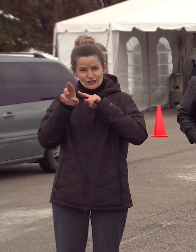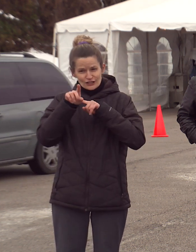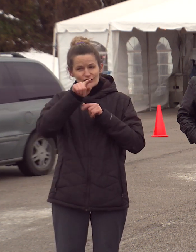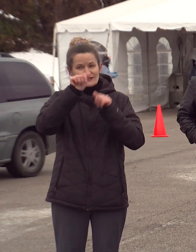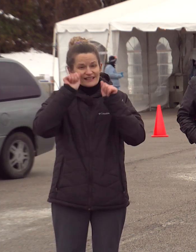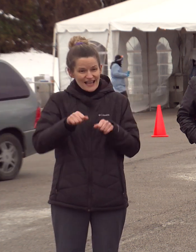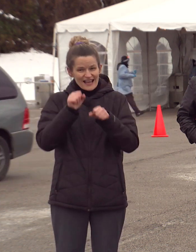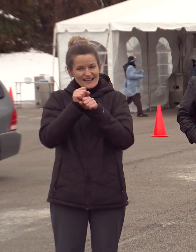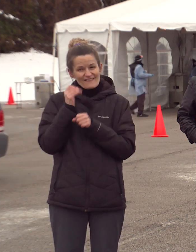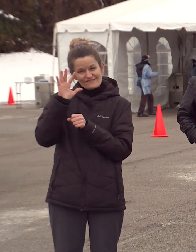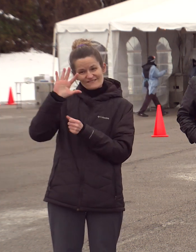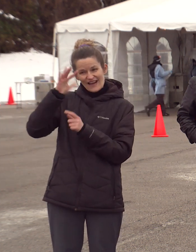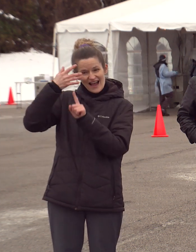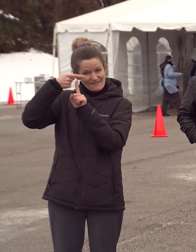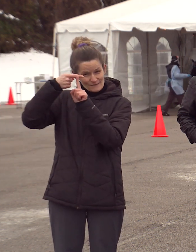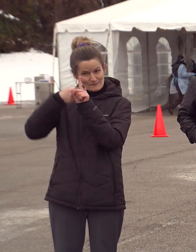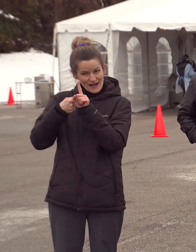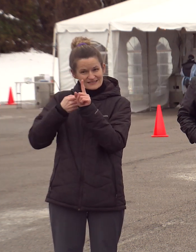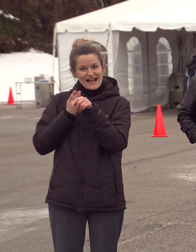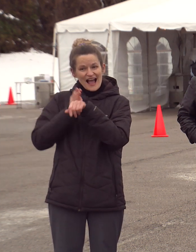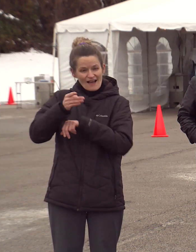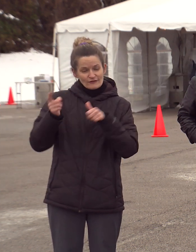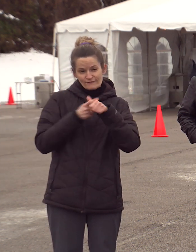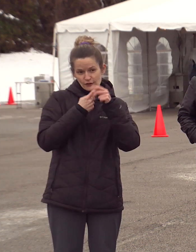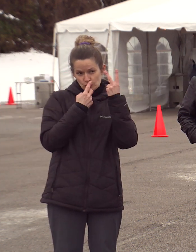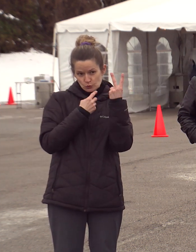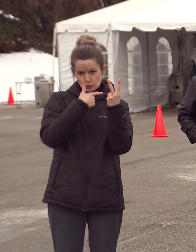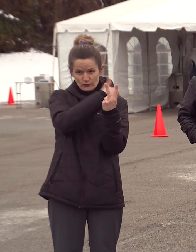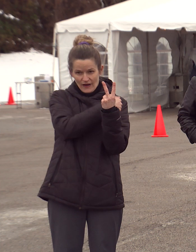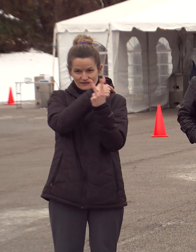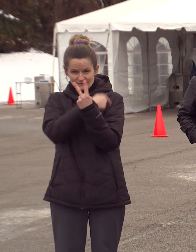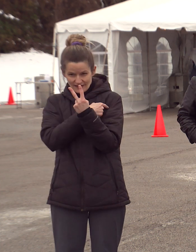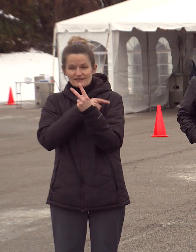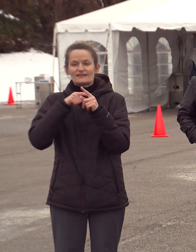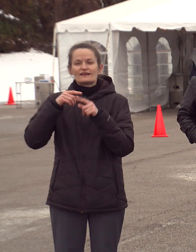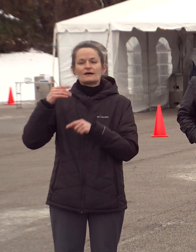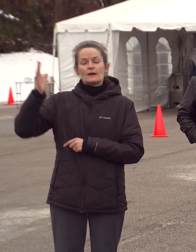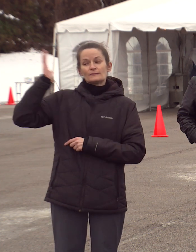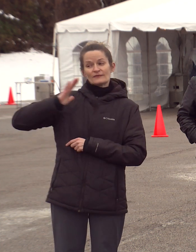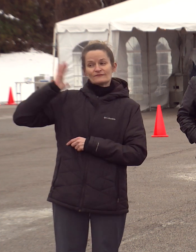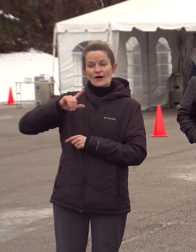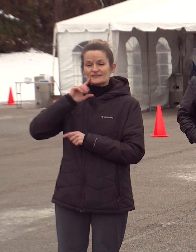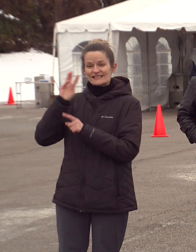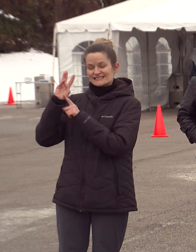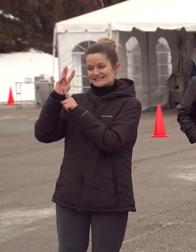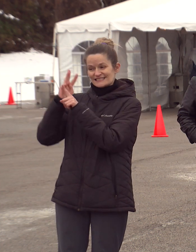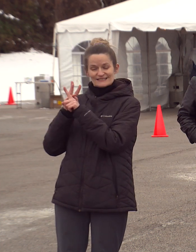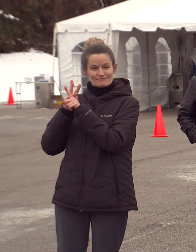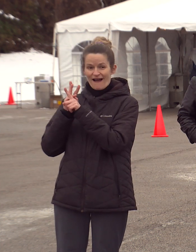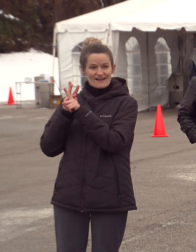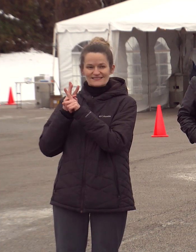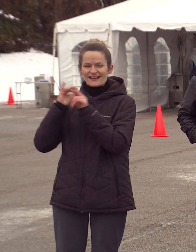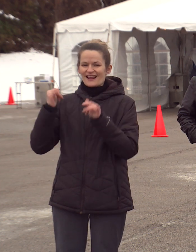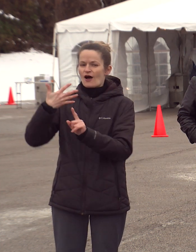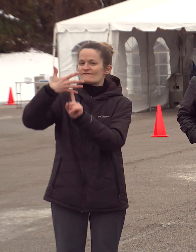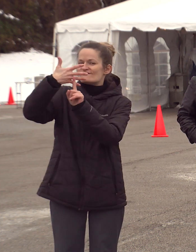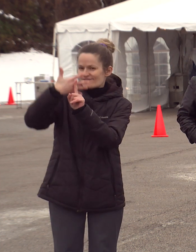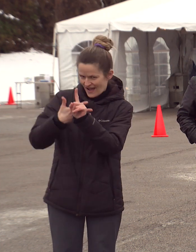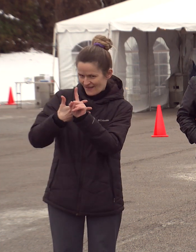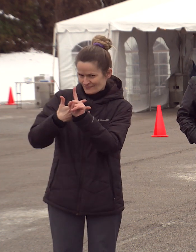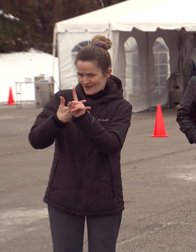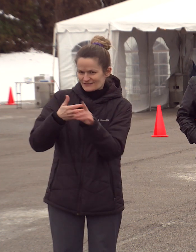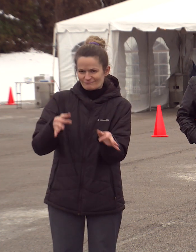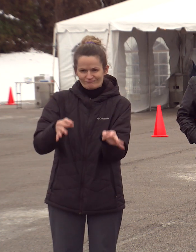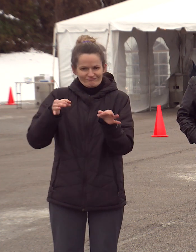the 2-dose vaccine series, as opposed to the previous 6-month recommendation. Everyone over the age of 16 is also